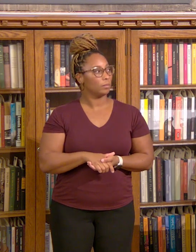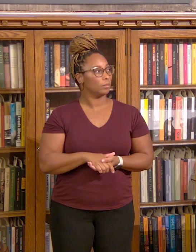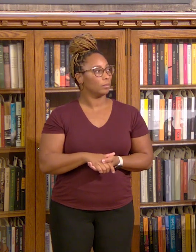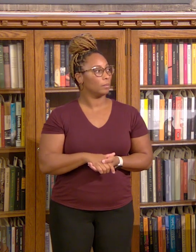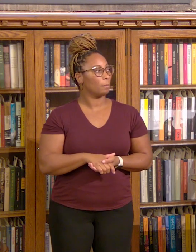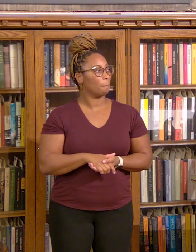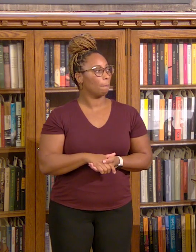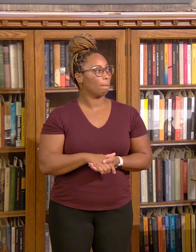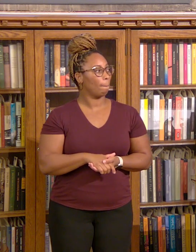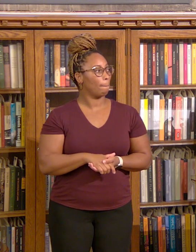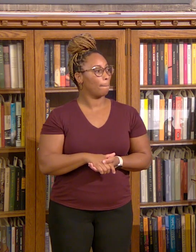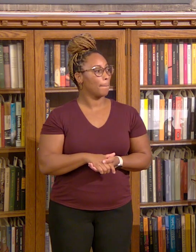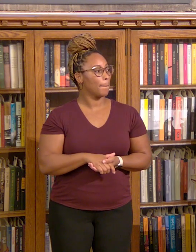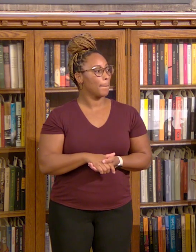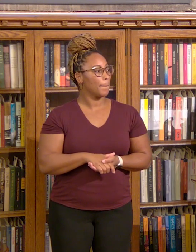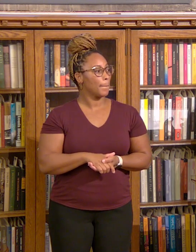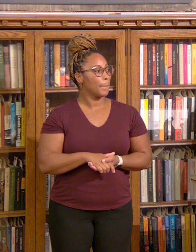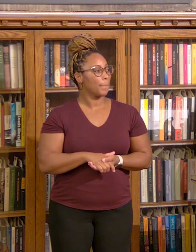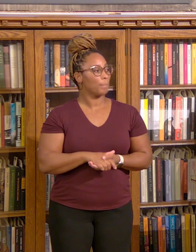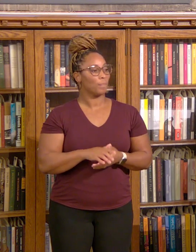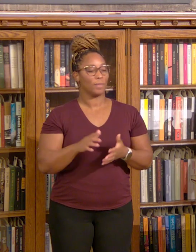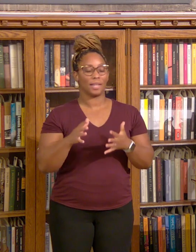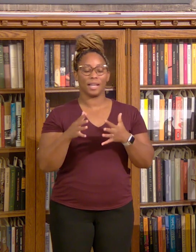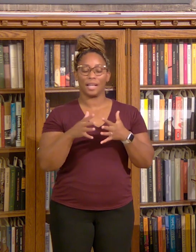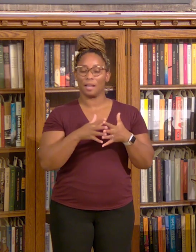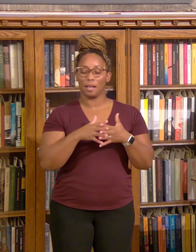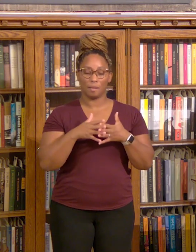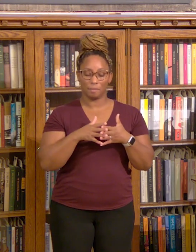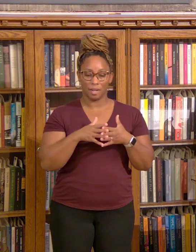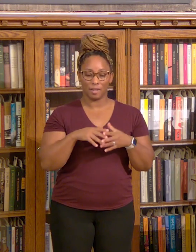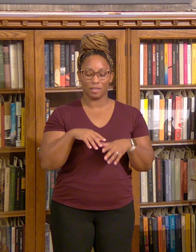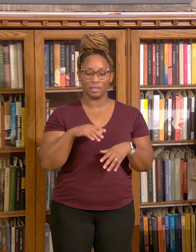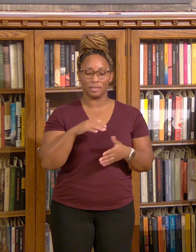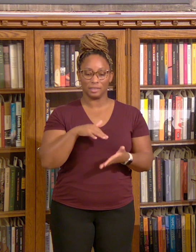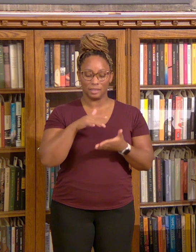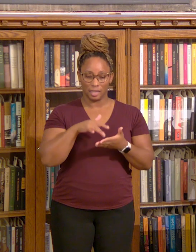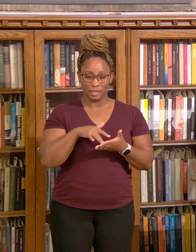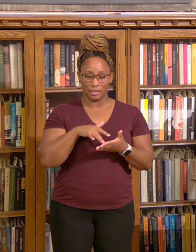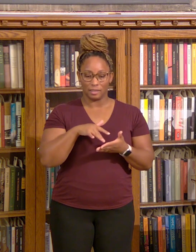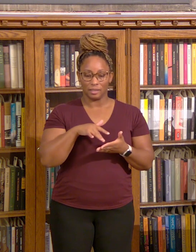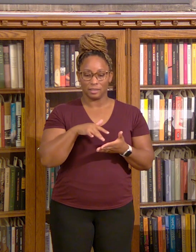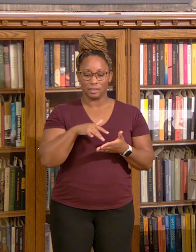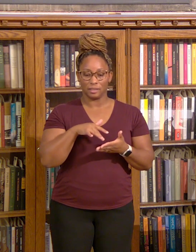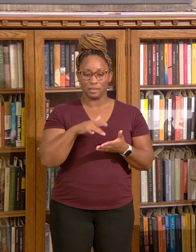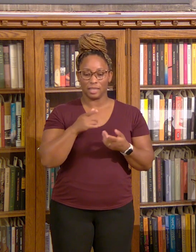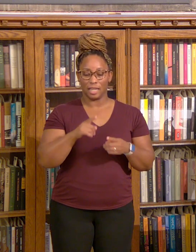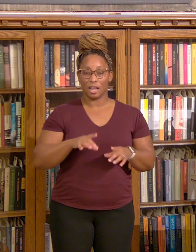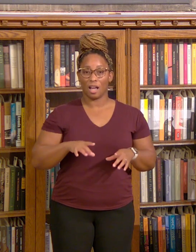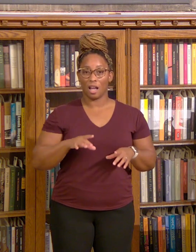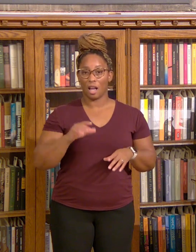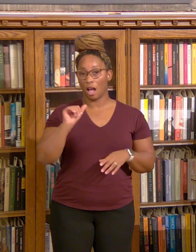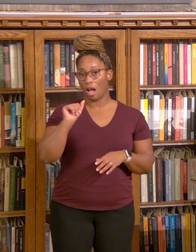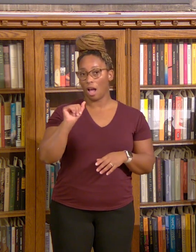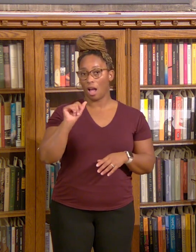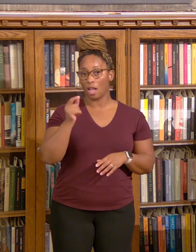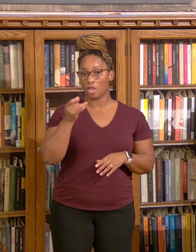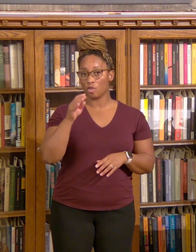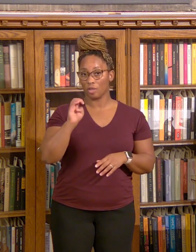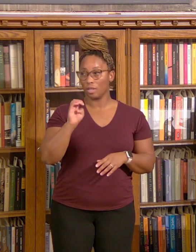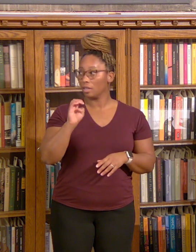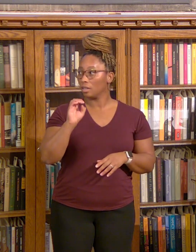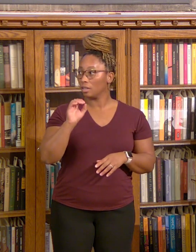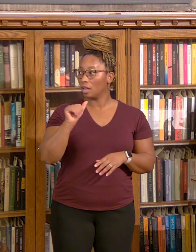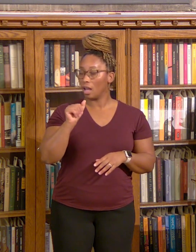studies American study SE Saltsburg seminar and American studies in Austria for the summer of